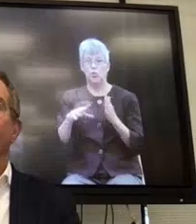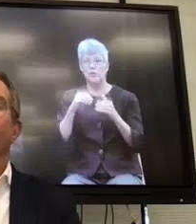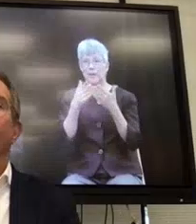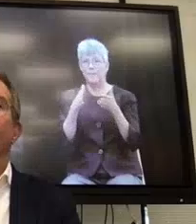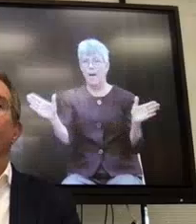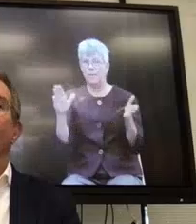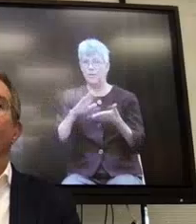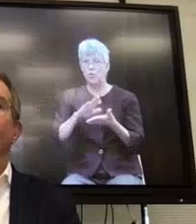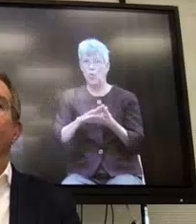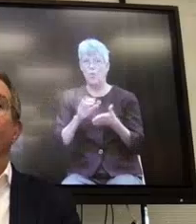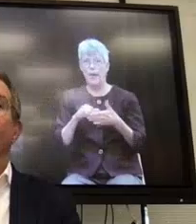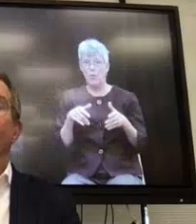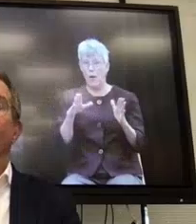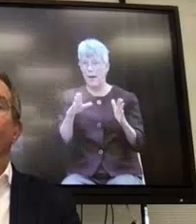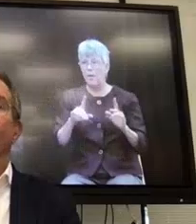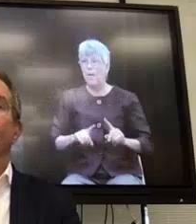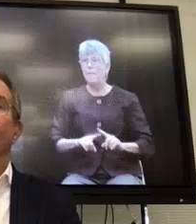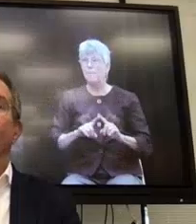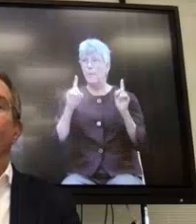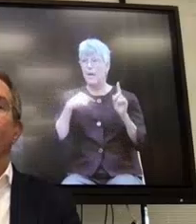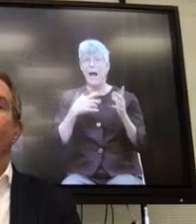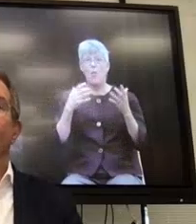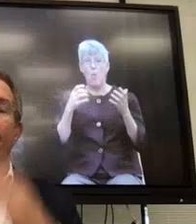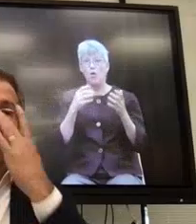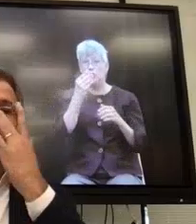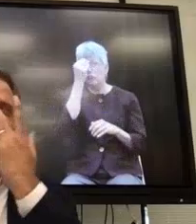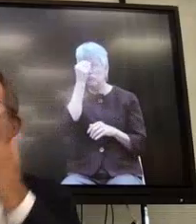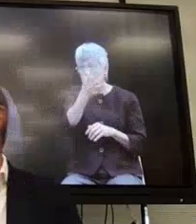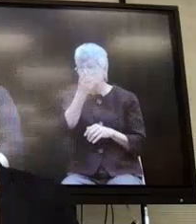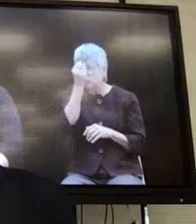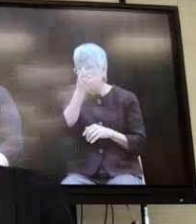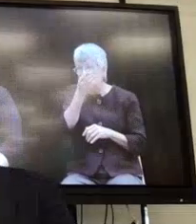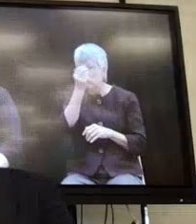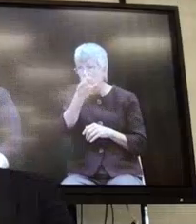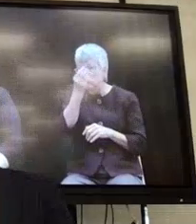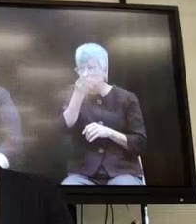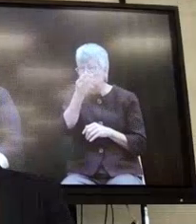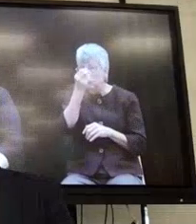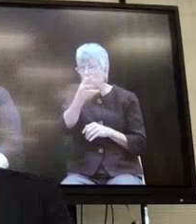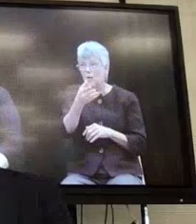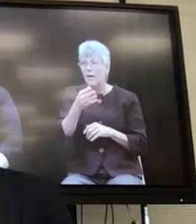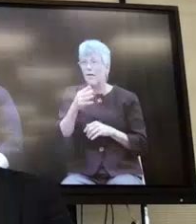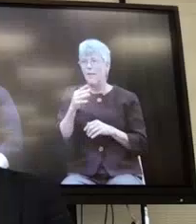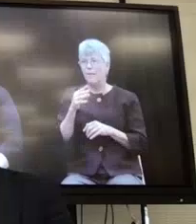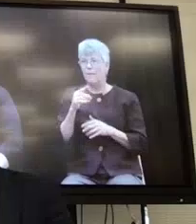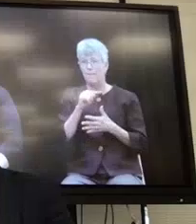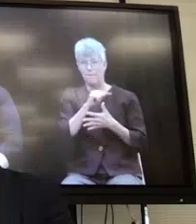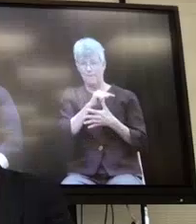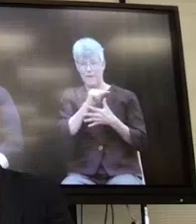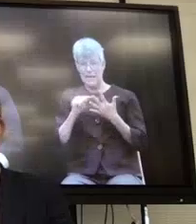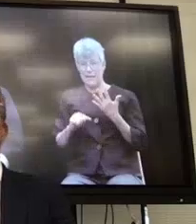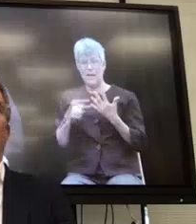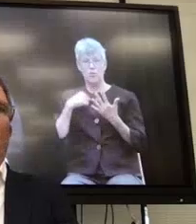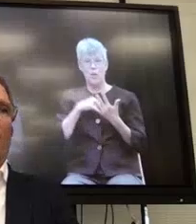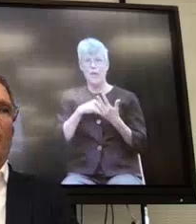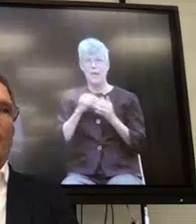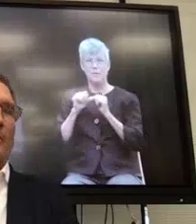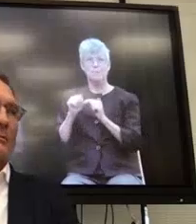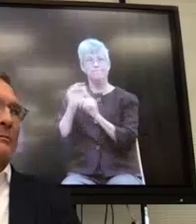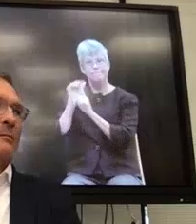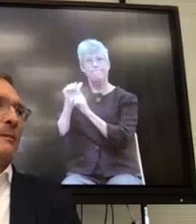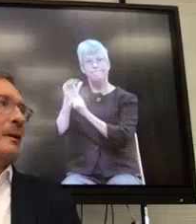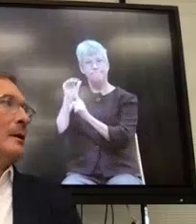But anyway, I just wanted to give everybody kind of update on that. These are things that we can continually ask